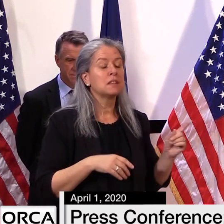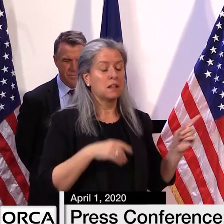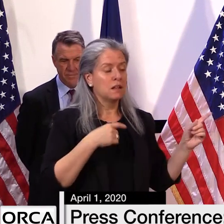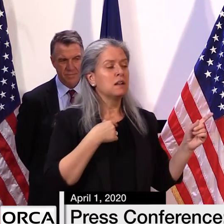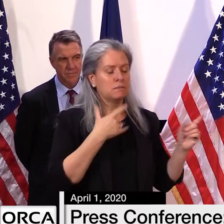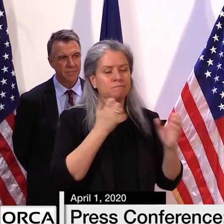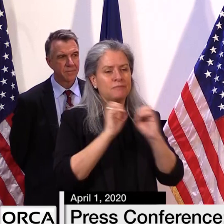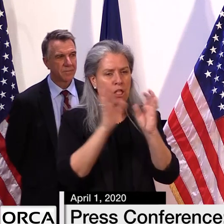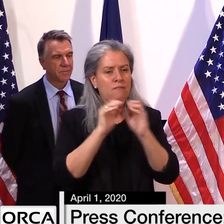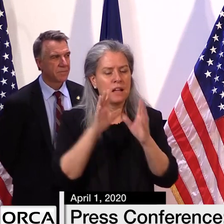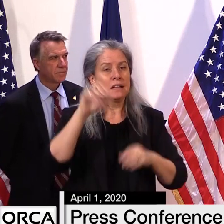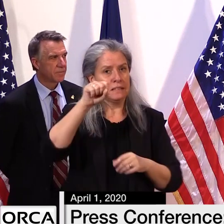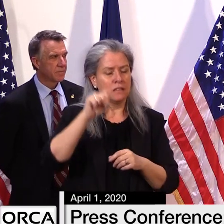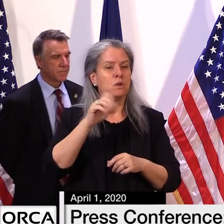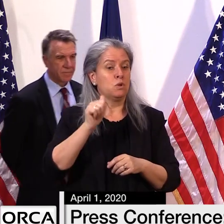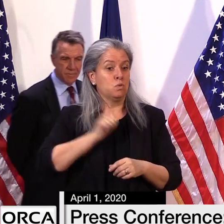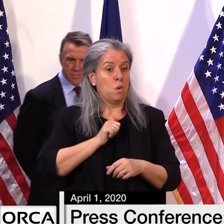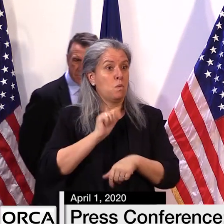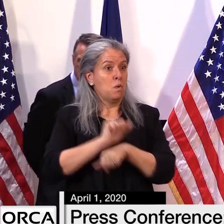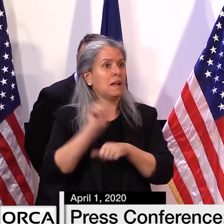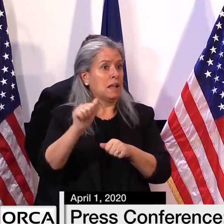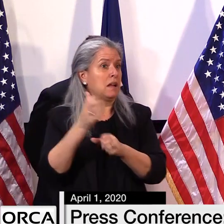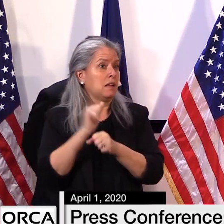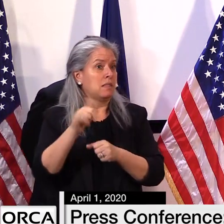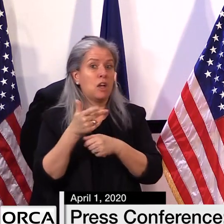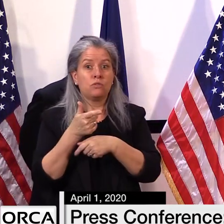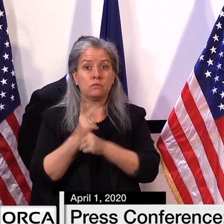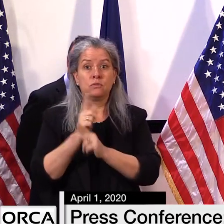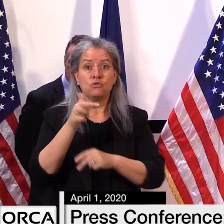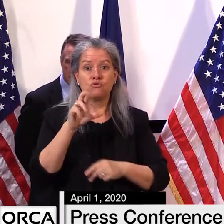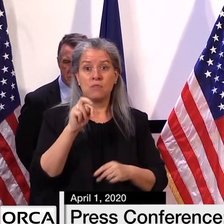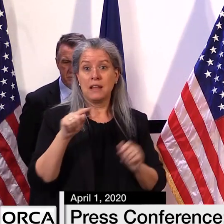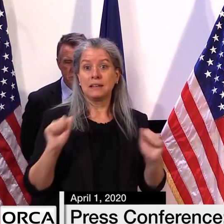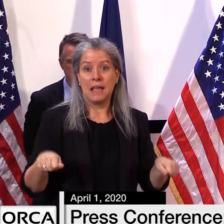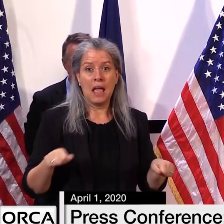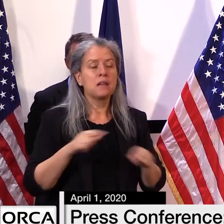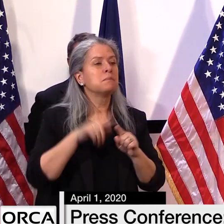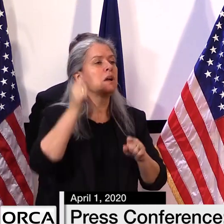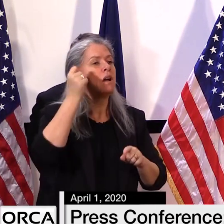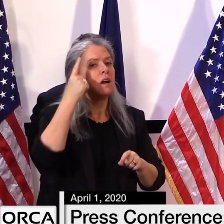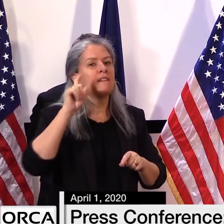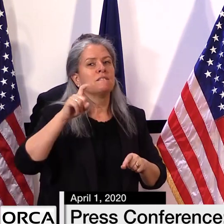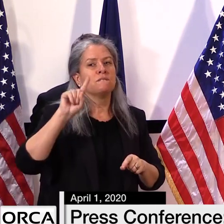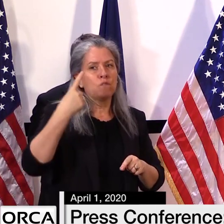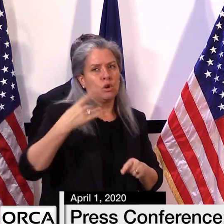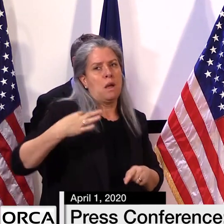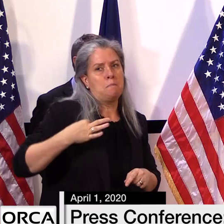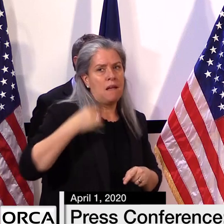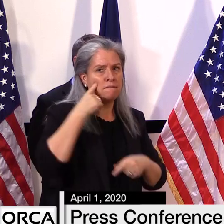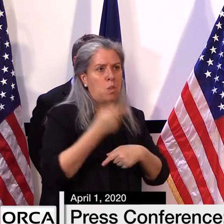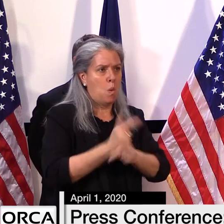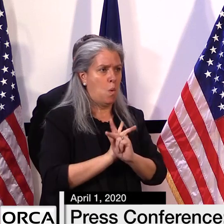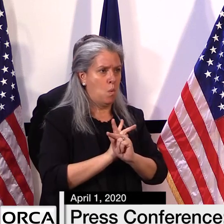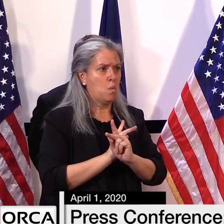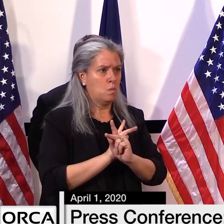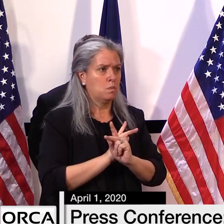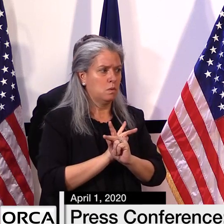to receive that grant. So they need to apply for the economic injury disaster loan and signal